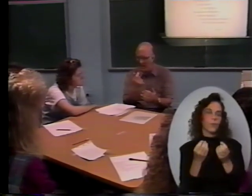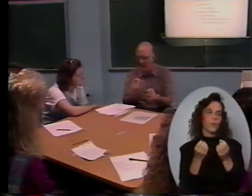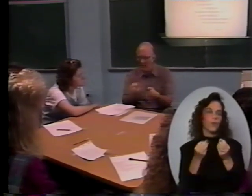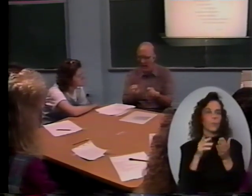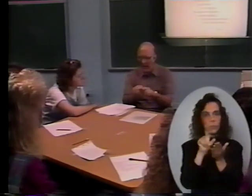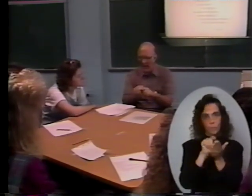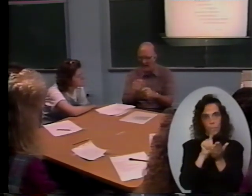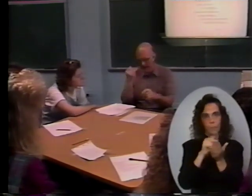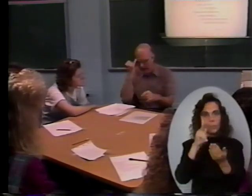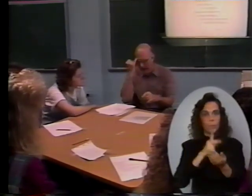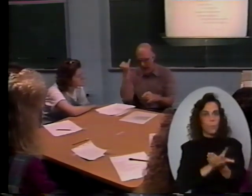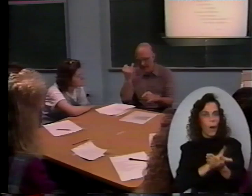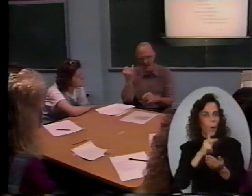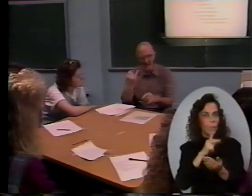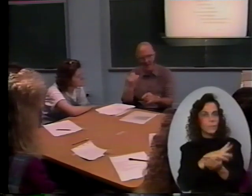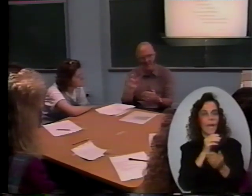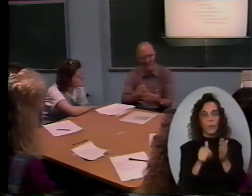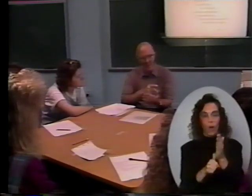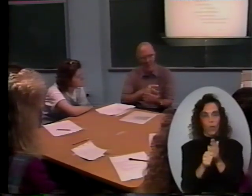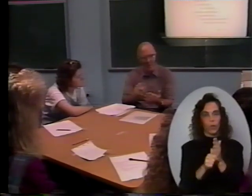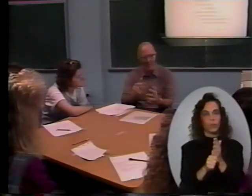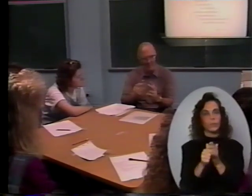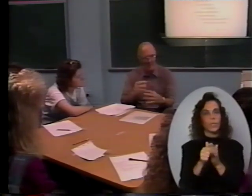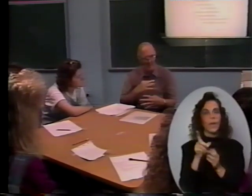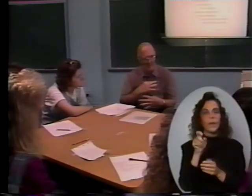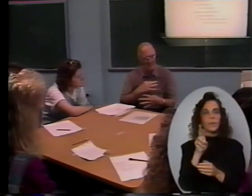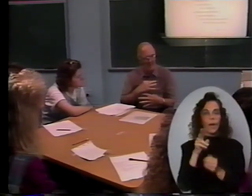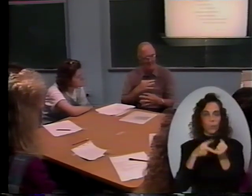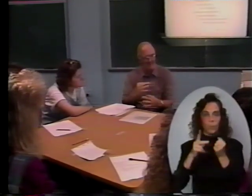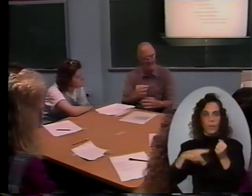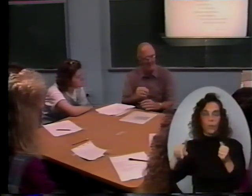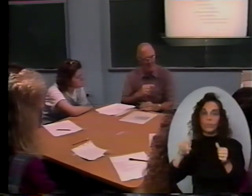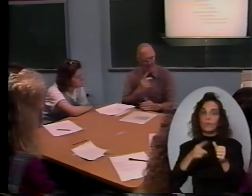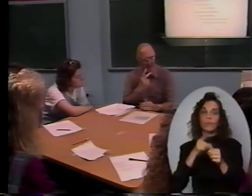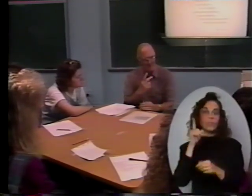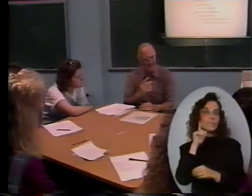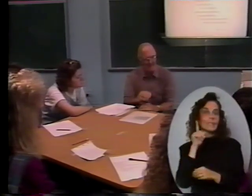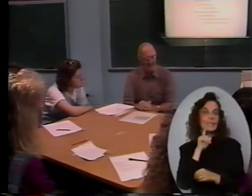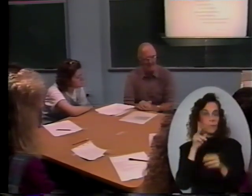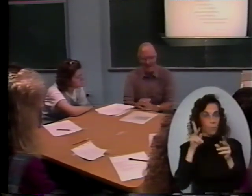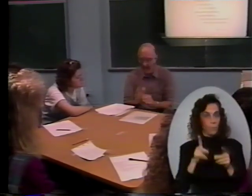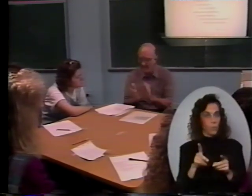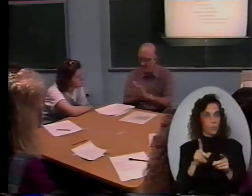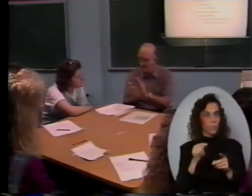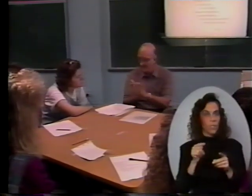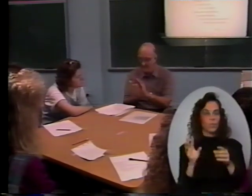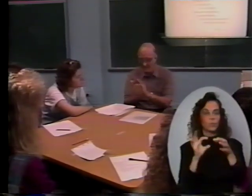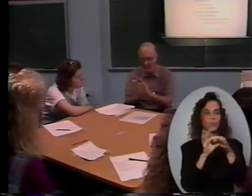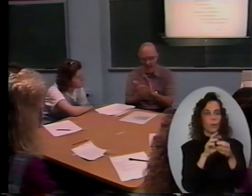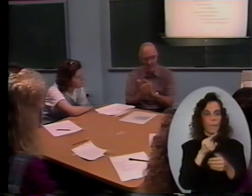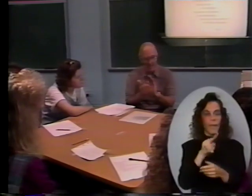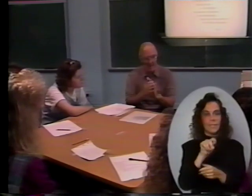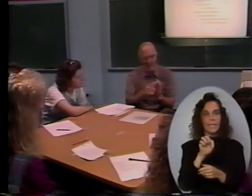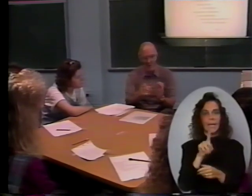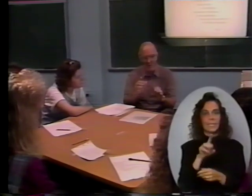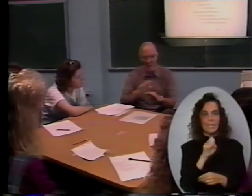and articles. Dr. Panara was the first deaf person to join the NTID staff.